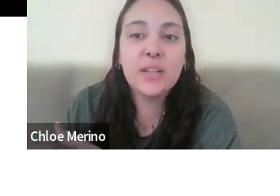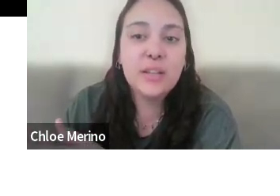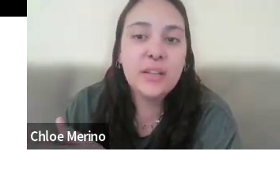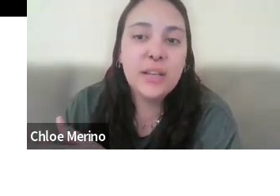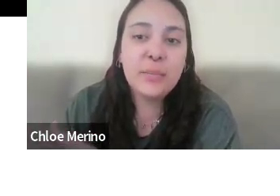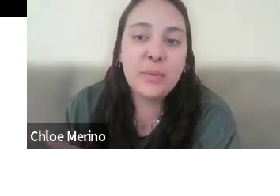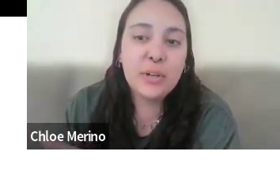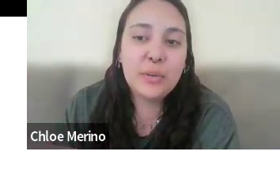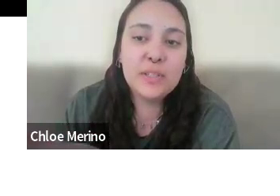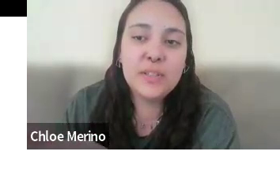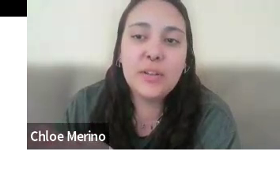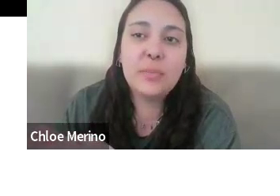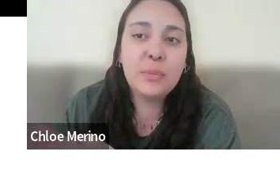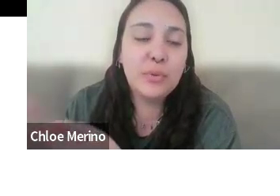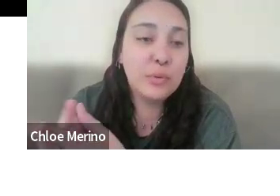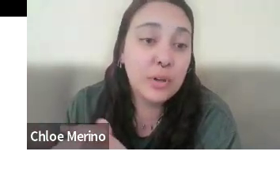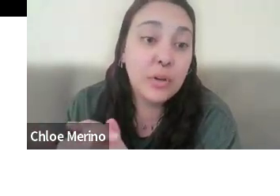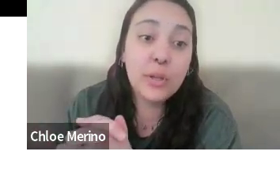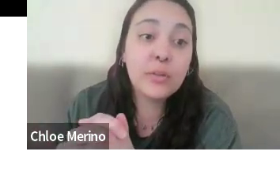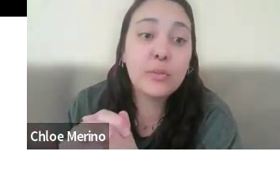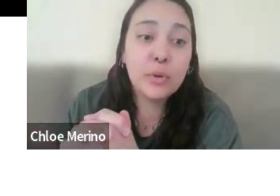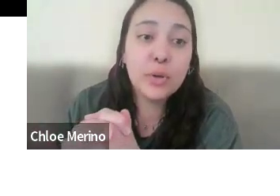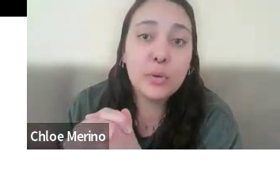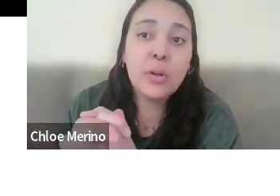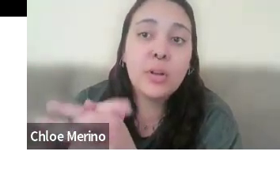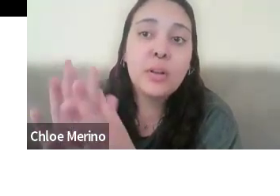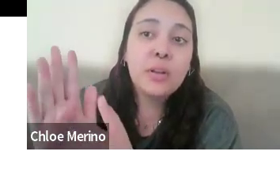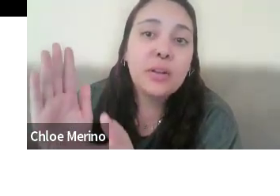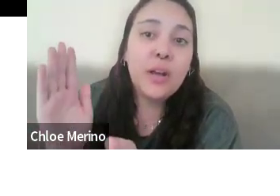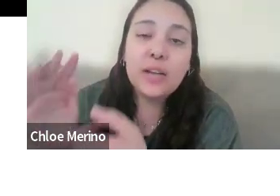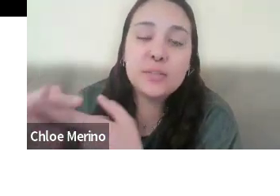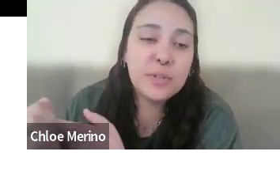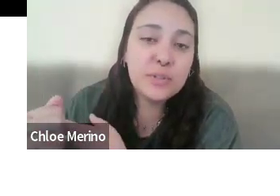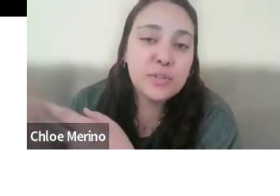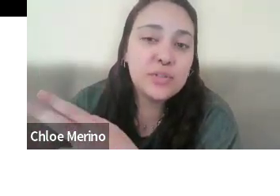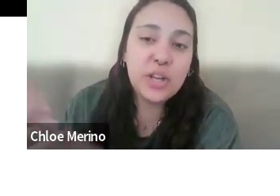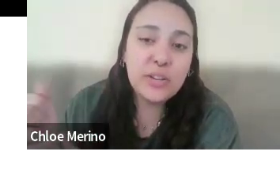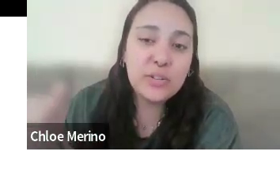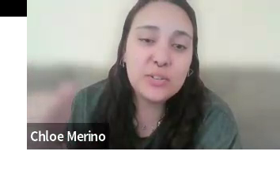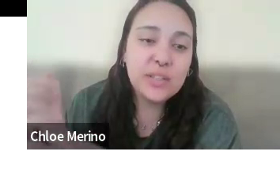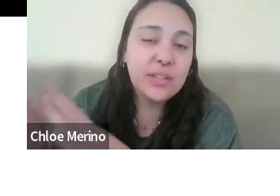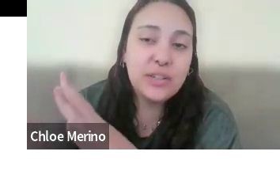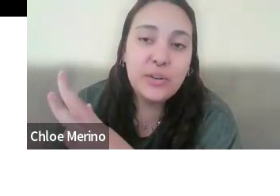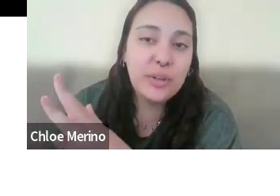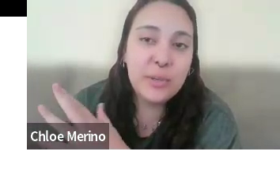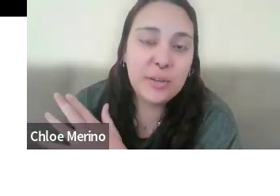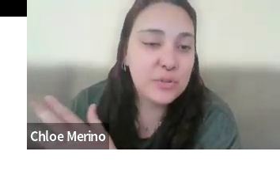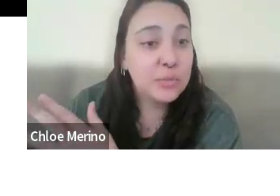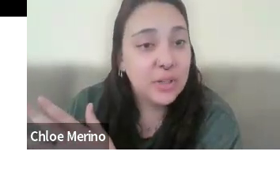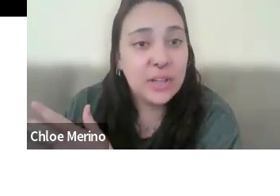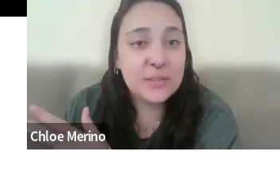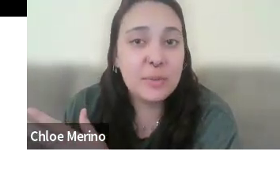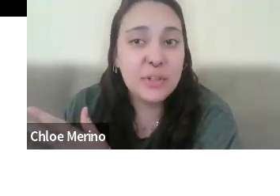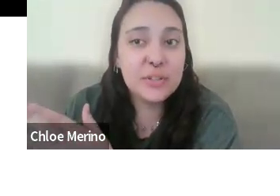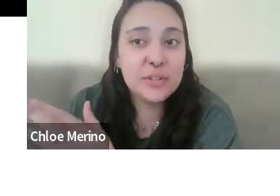hospitalized. In my work, we see a lot of people who are going through hospitals, jails, and then, they become